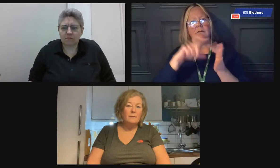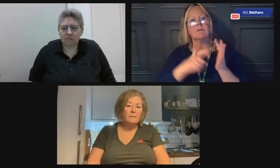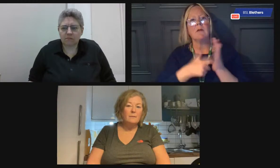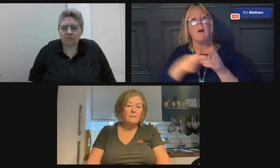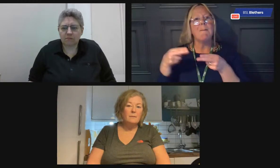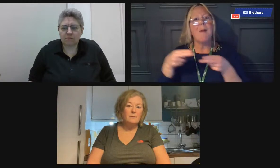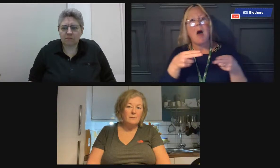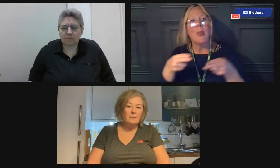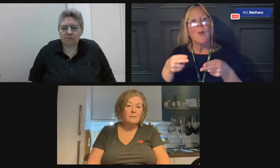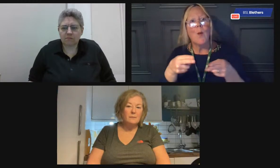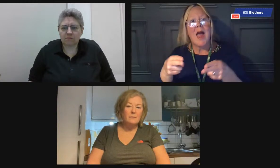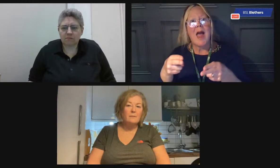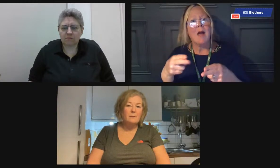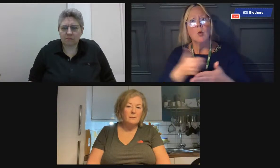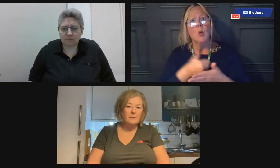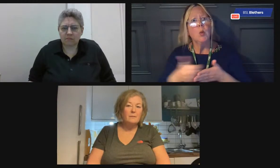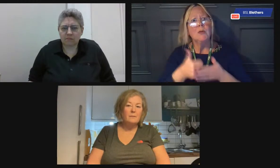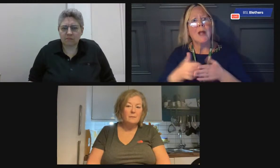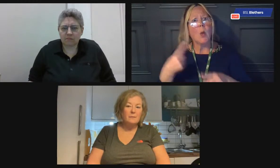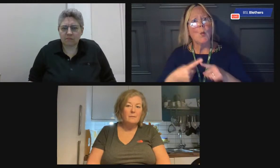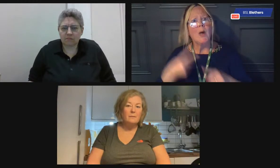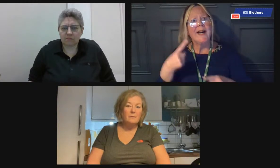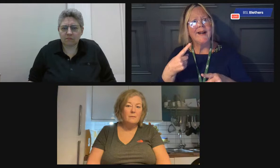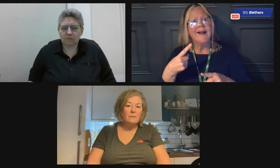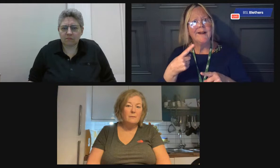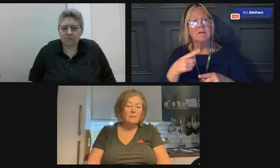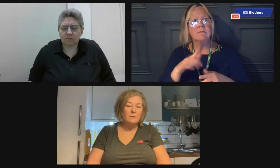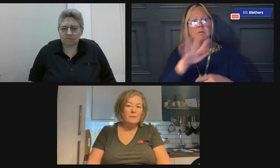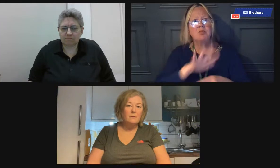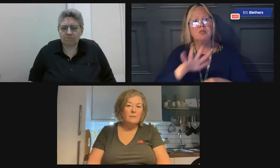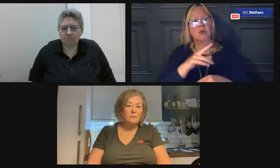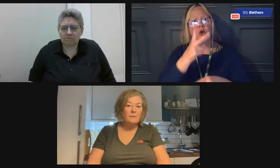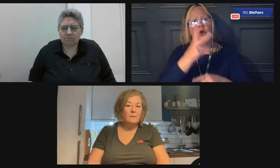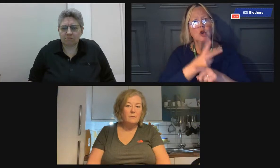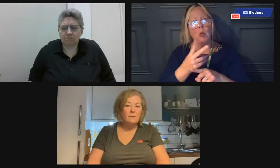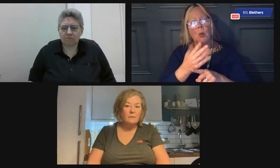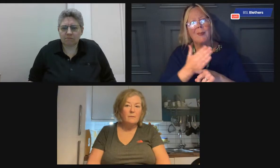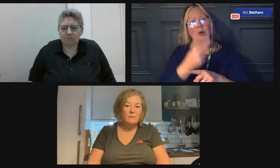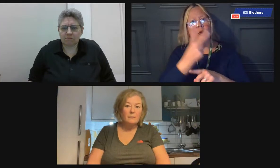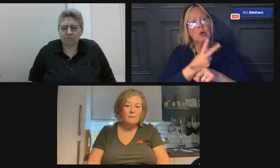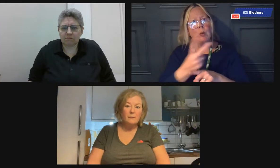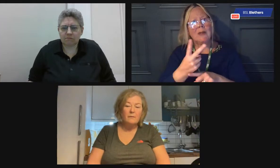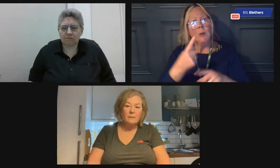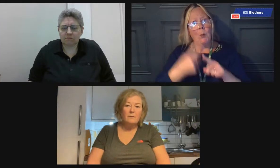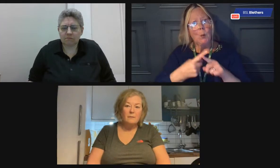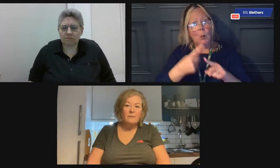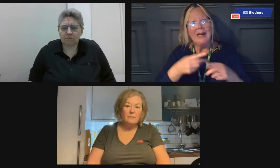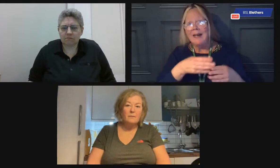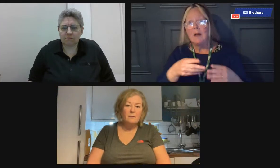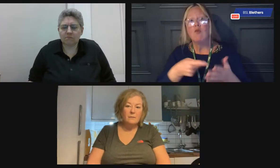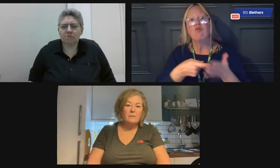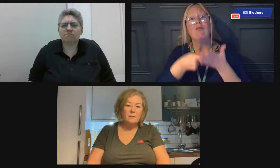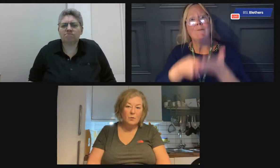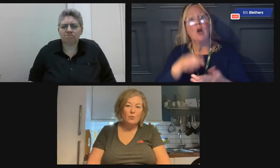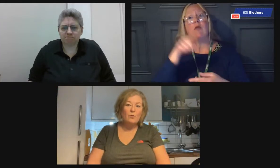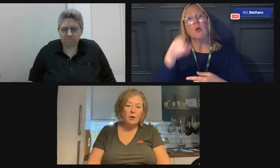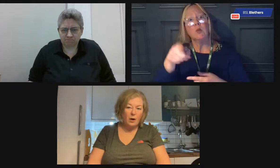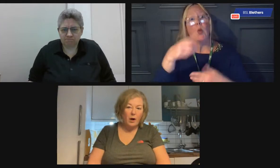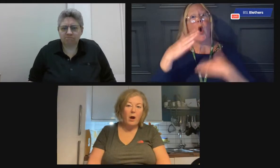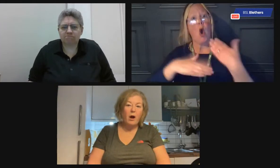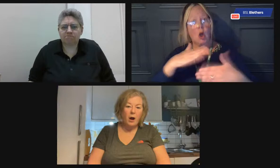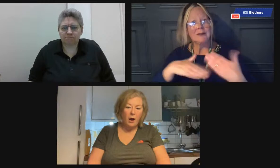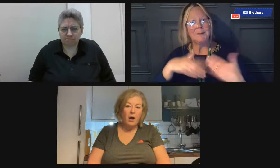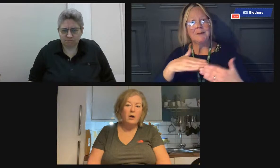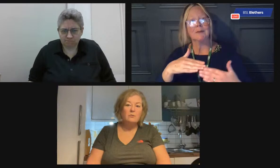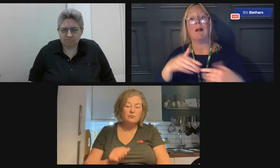someone to, it's called a cancer pathway. It's usually quite speedy. It's usually within 2 weeks you